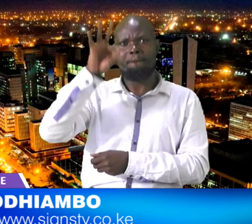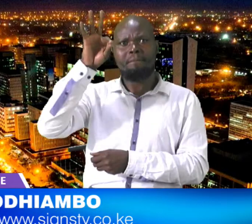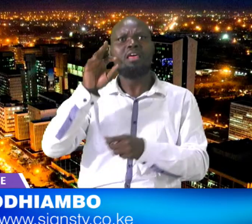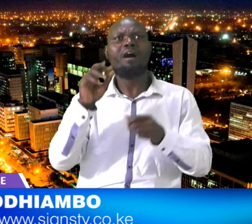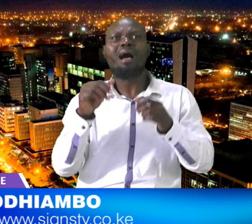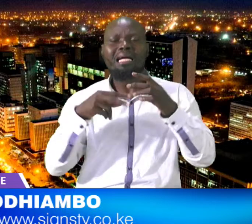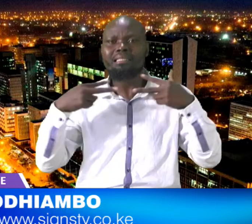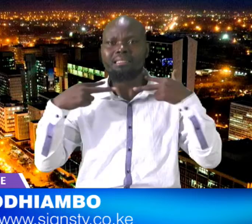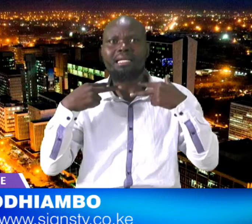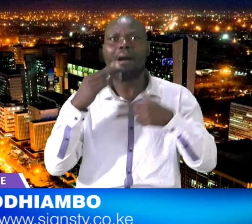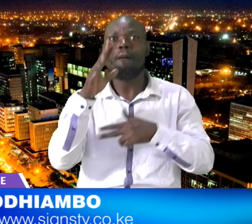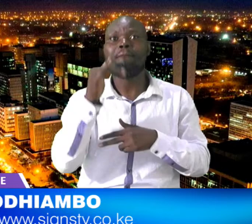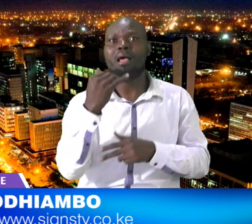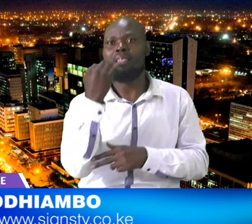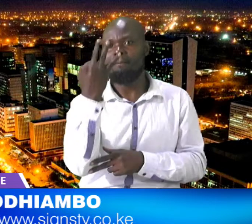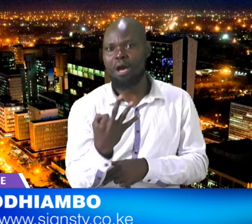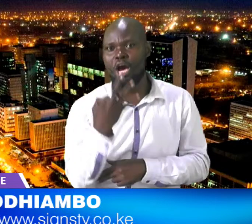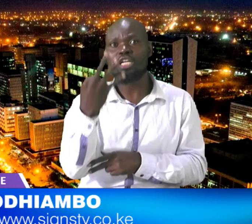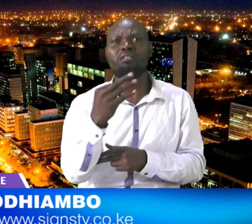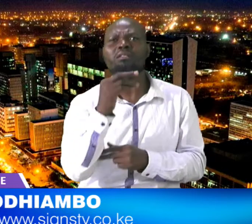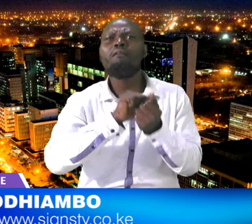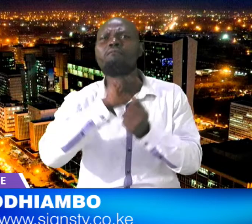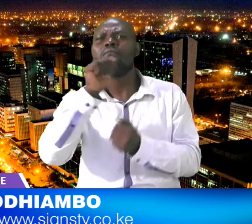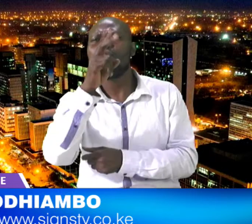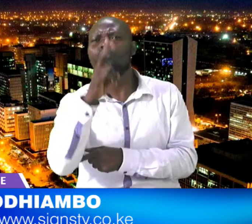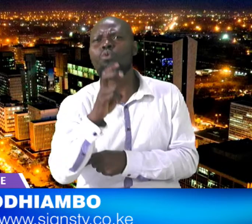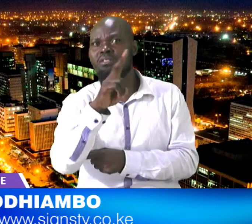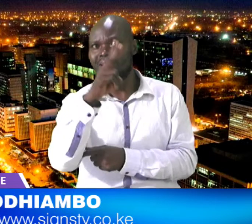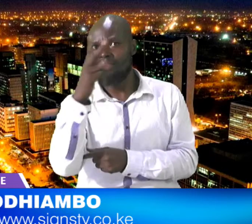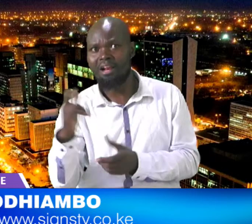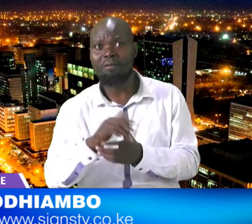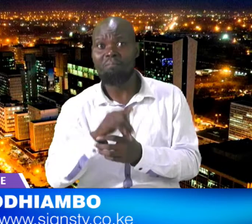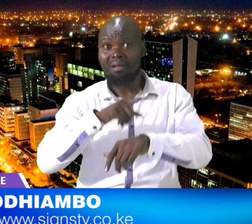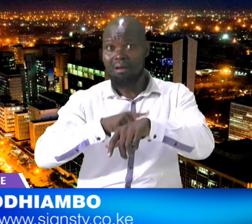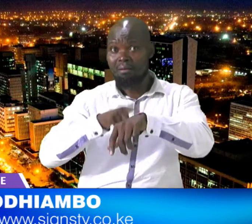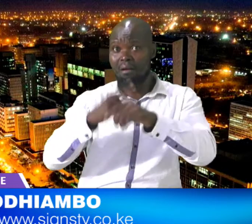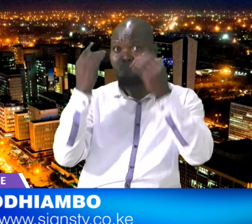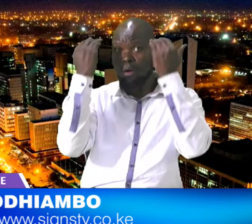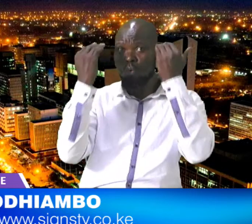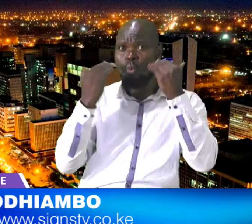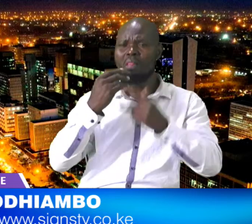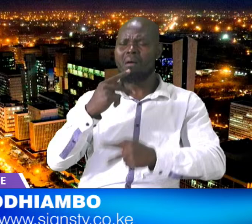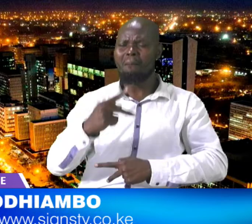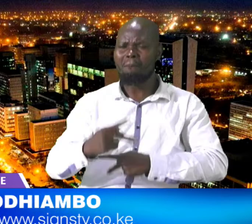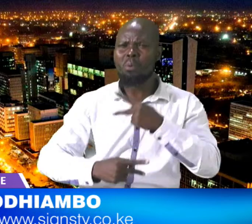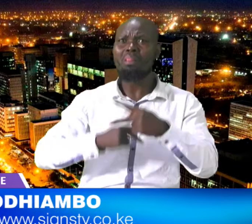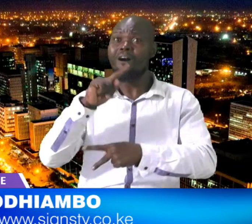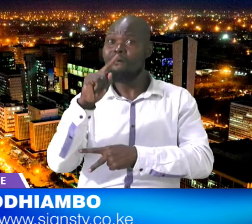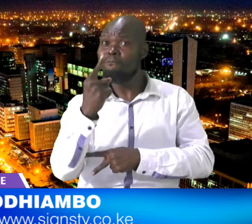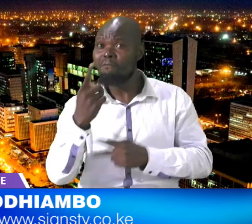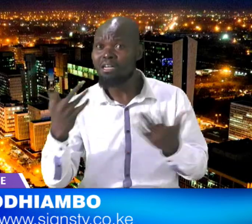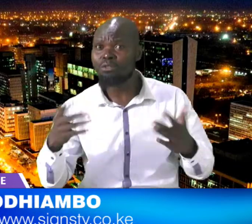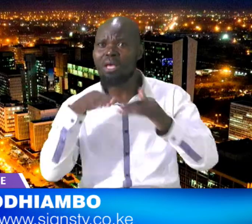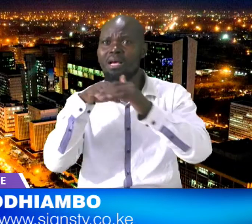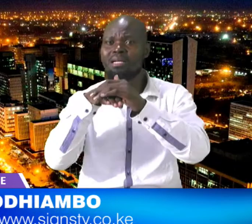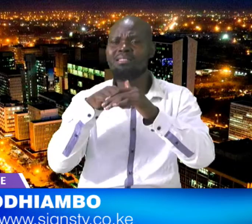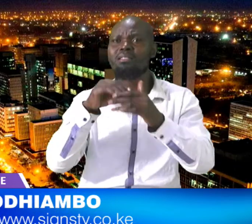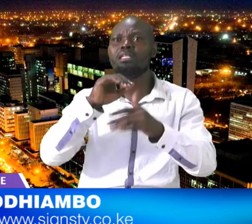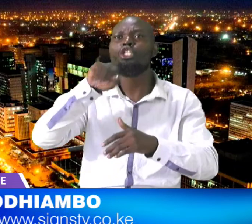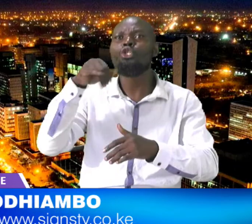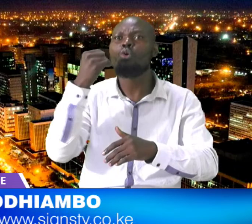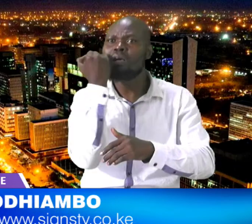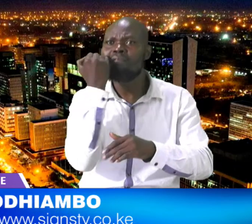Justice Grace Nzioka announced on Friday that she will deliver the verdict by March 15,